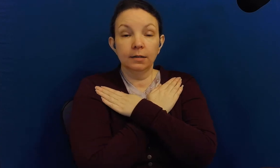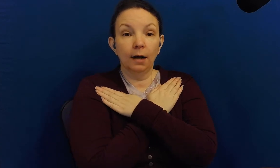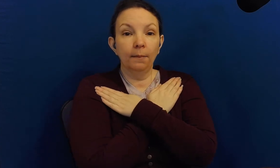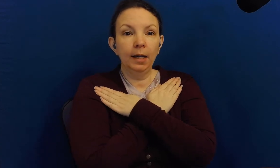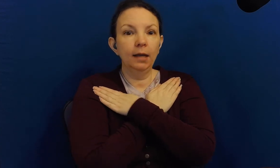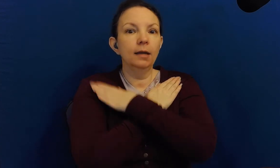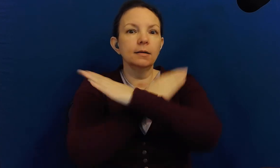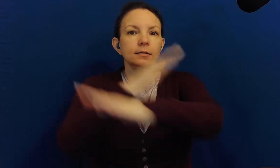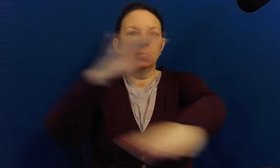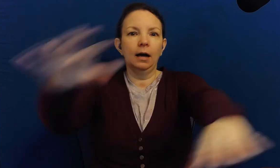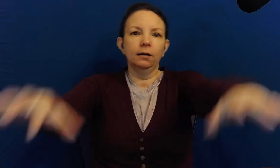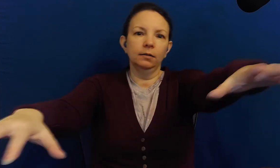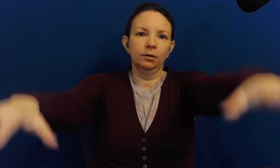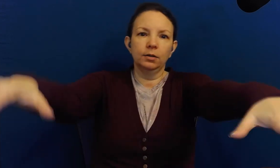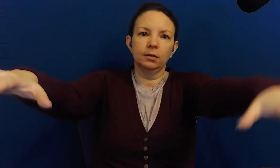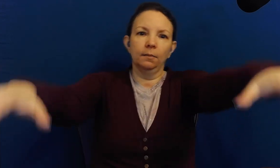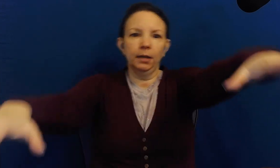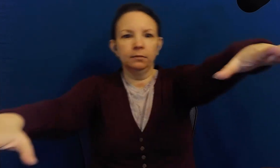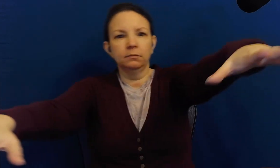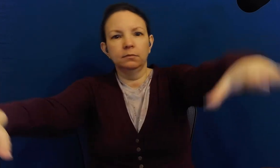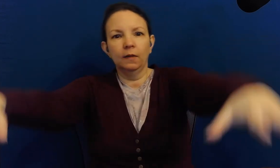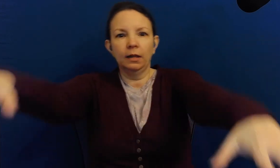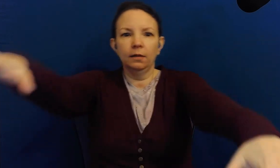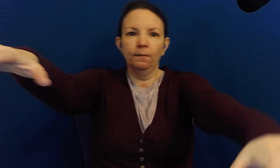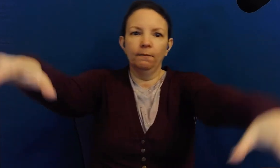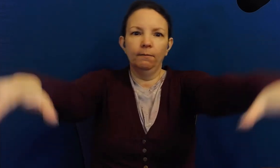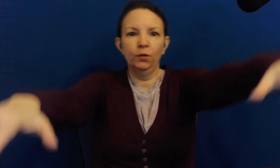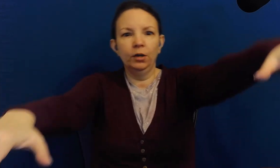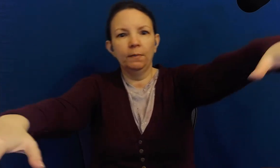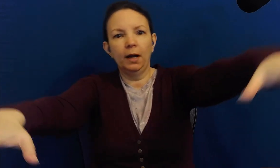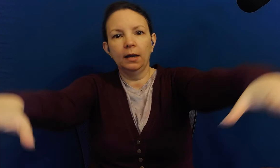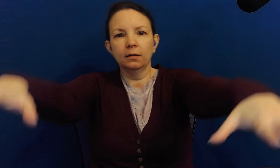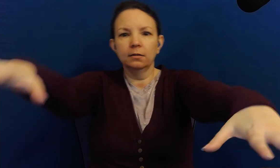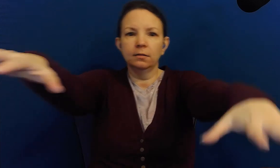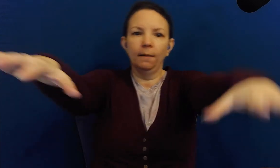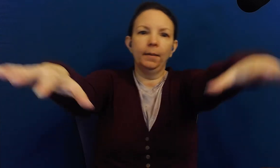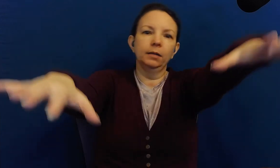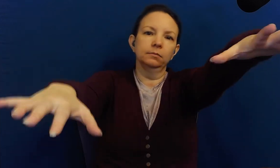Zombie is they're doing zombie. Like they're moving your body, this is zombie.